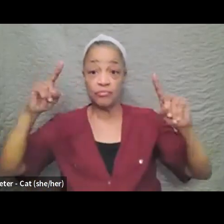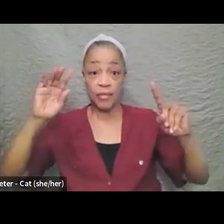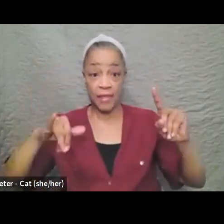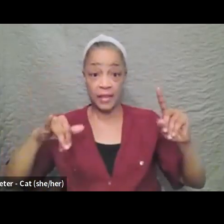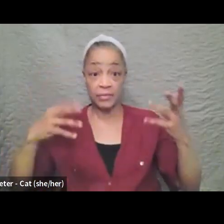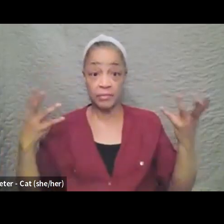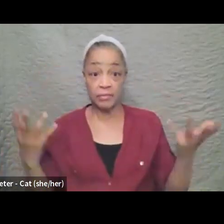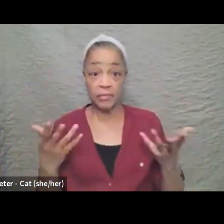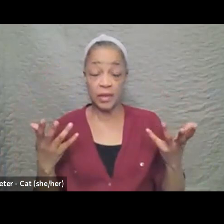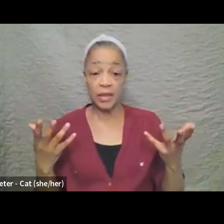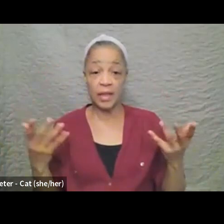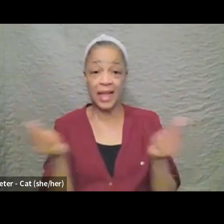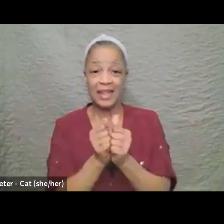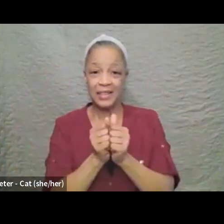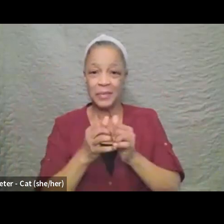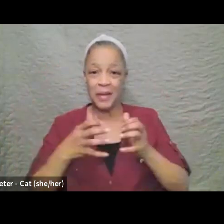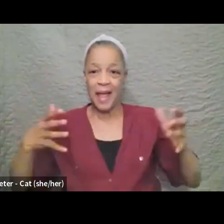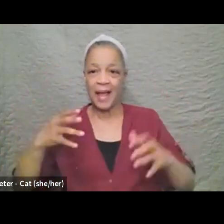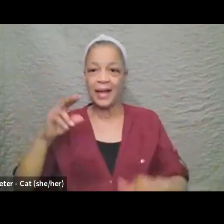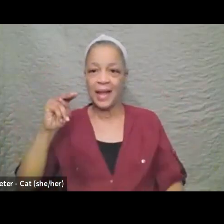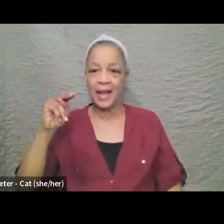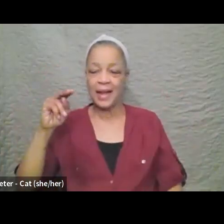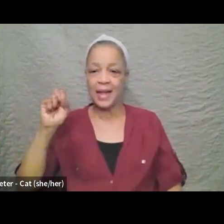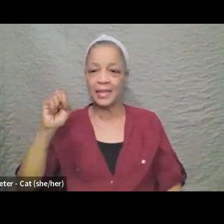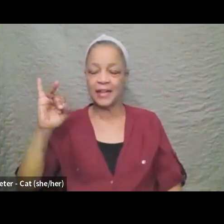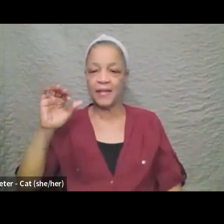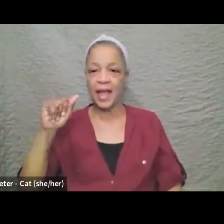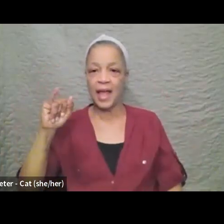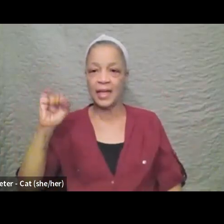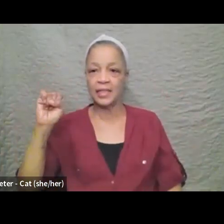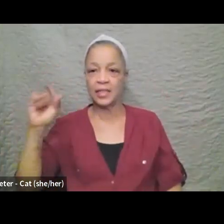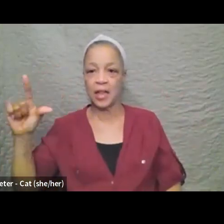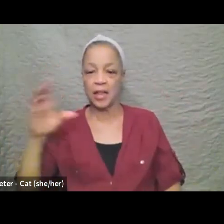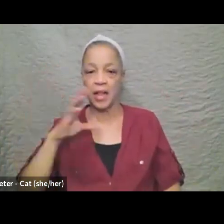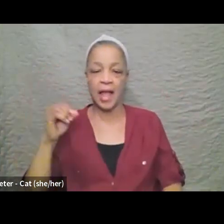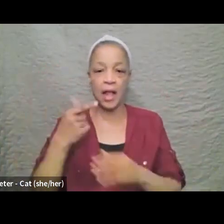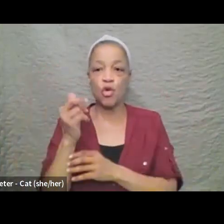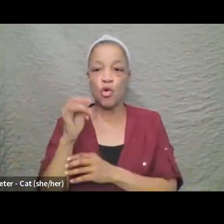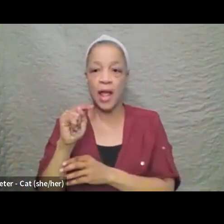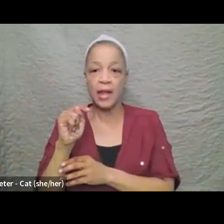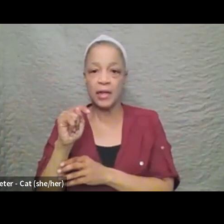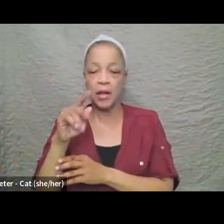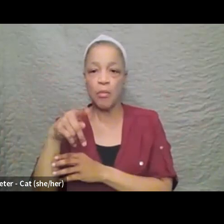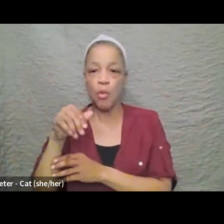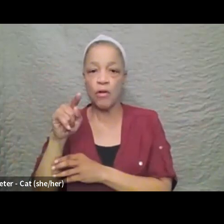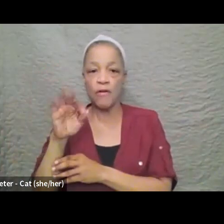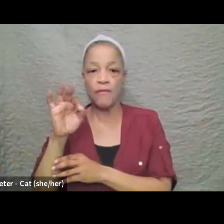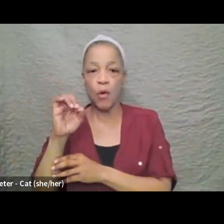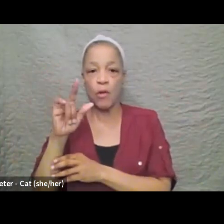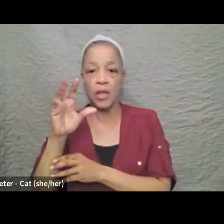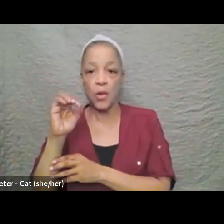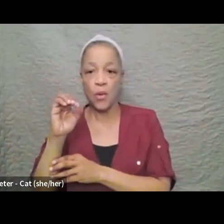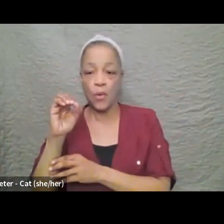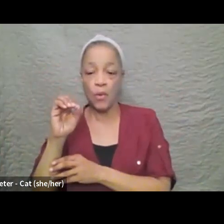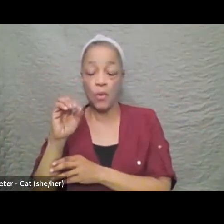through the expansion of the NSF ASL and NSF's grant portfolio. To do this, we will identify